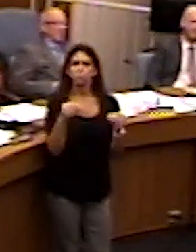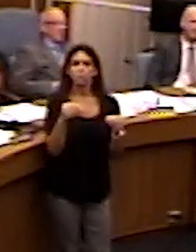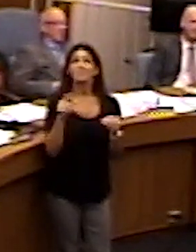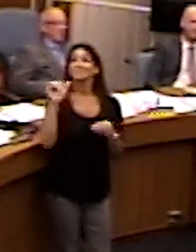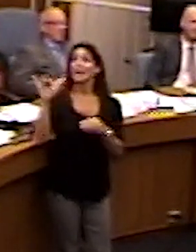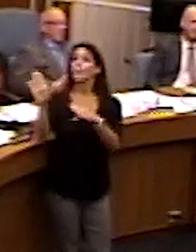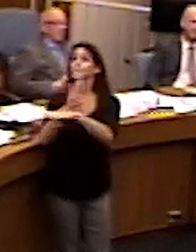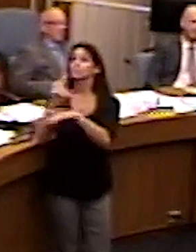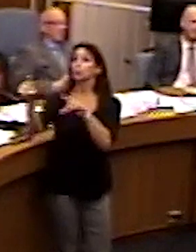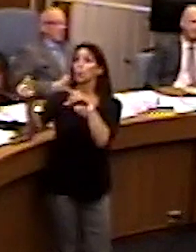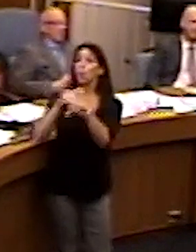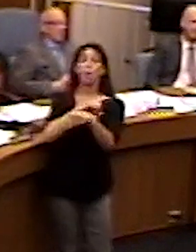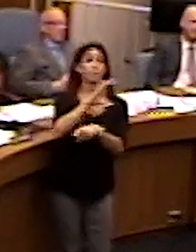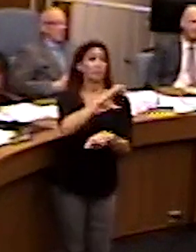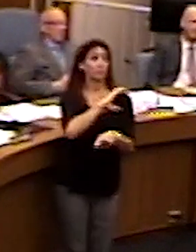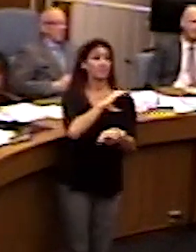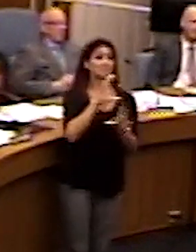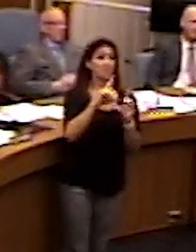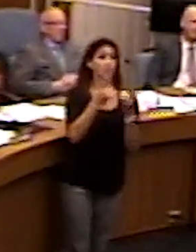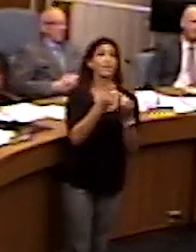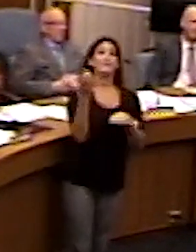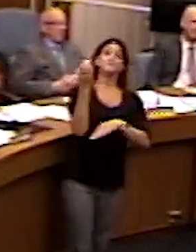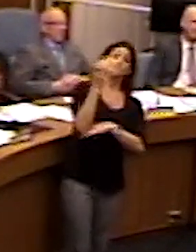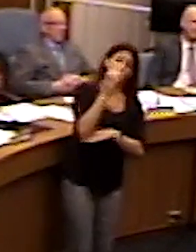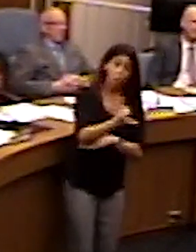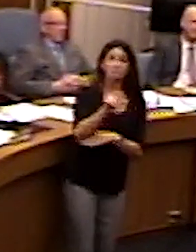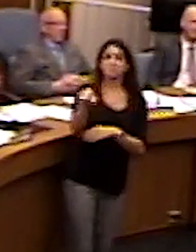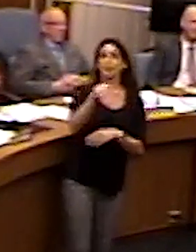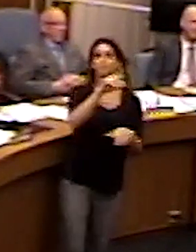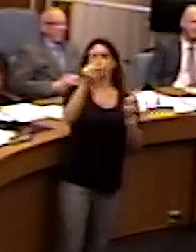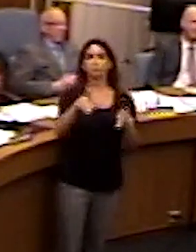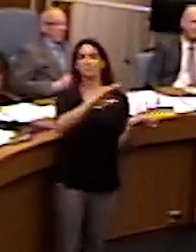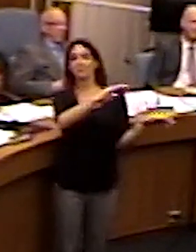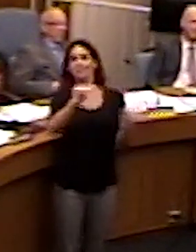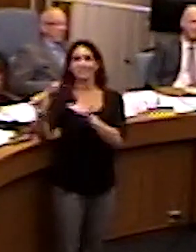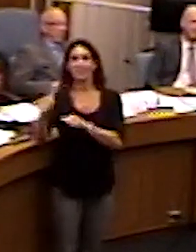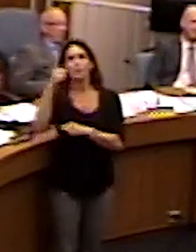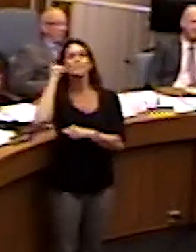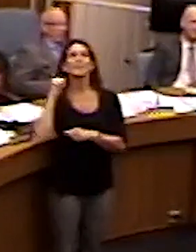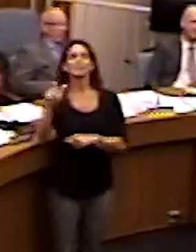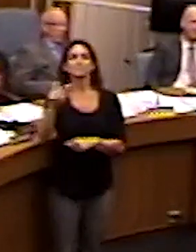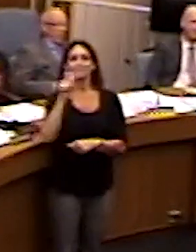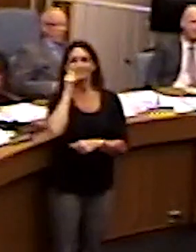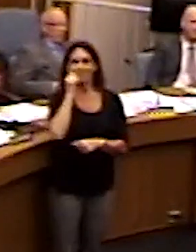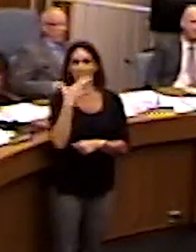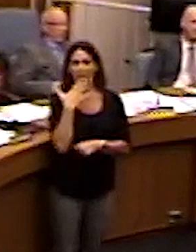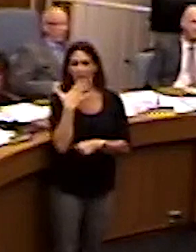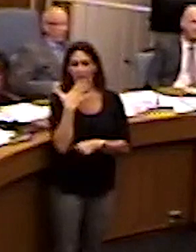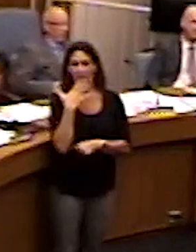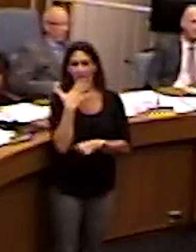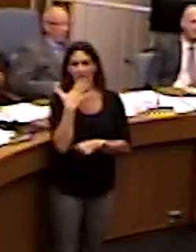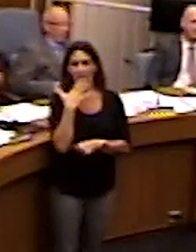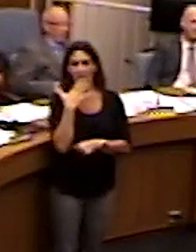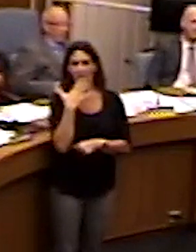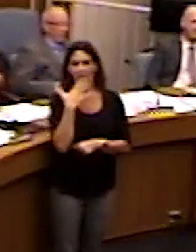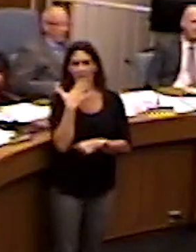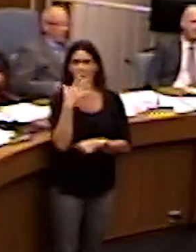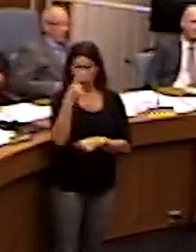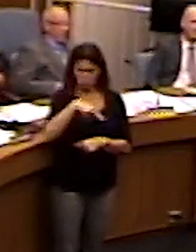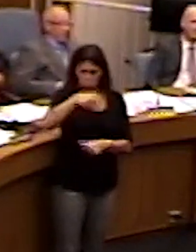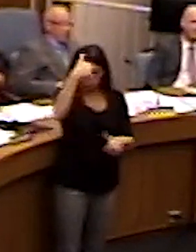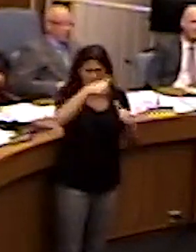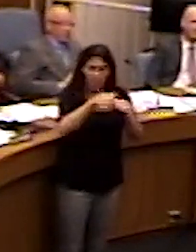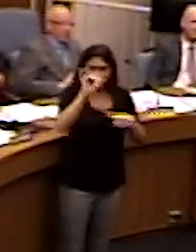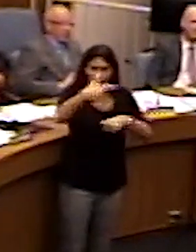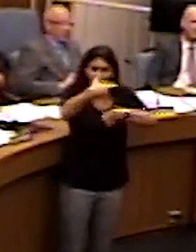police department and make them leave because of race alone. Does anyone ever remember a time